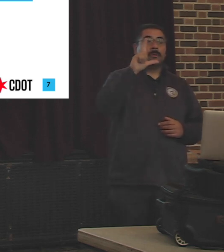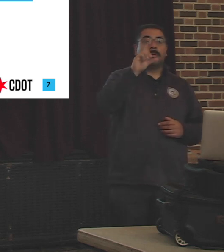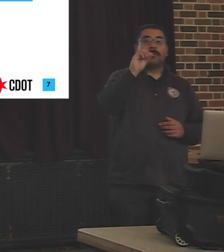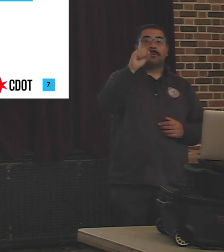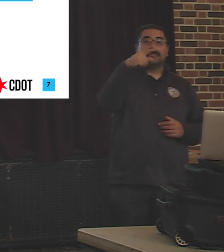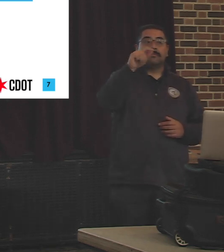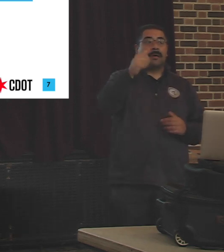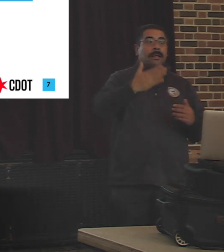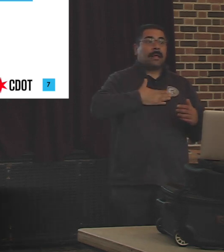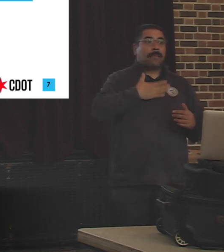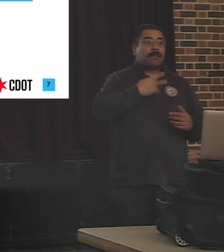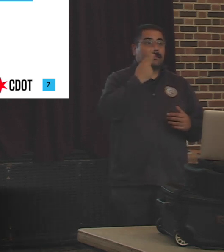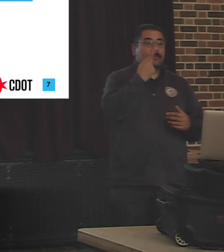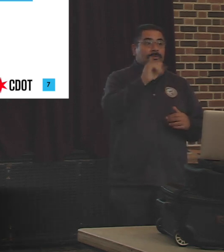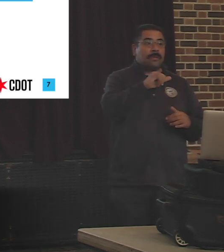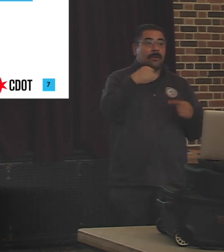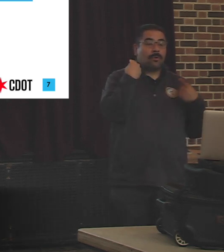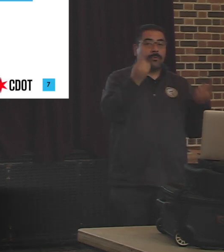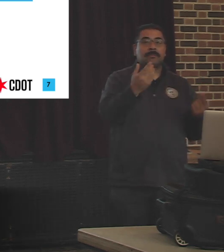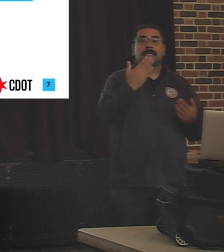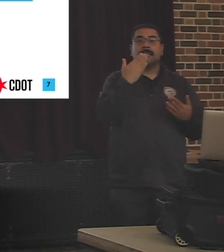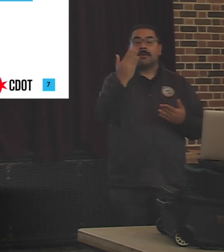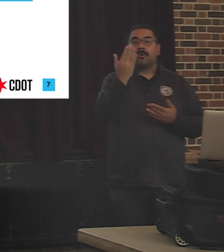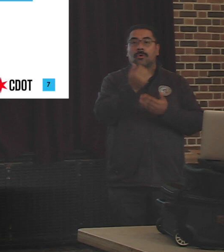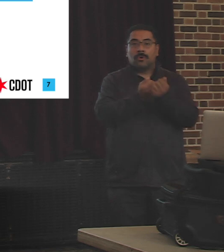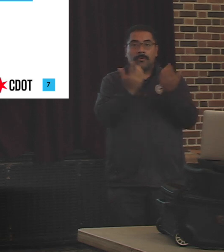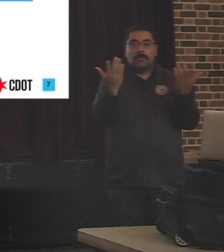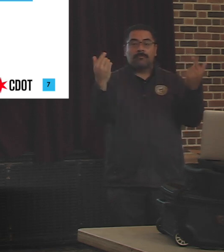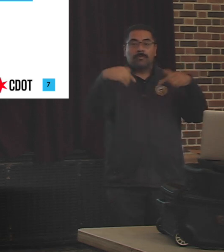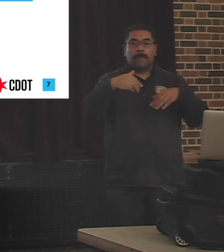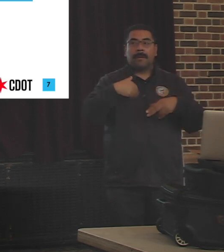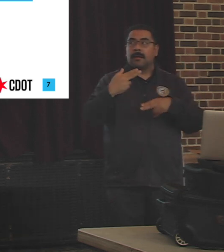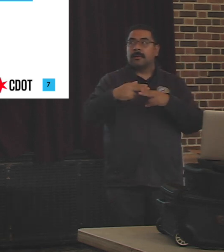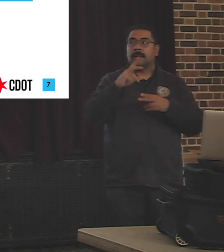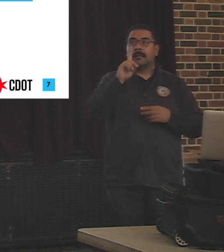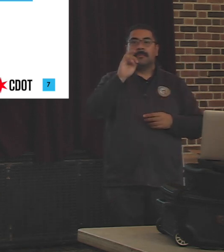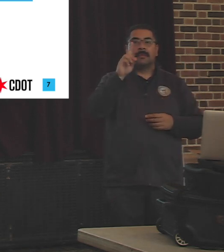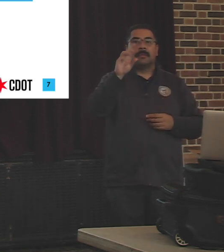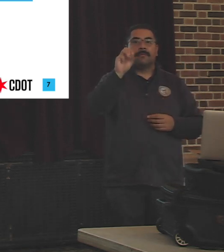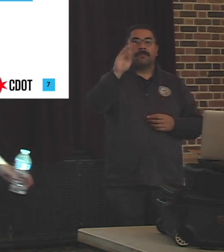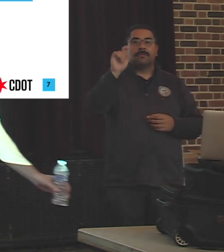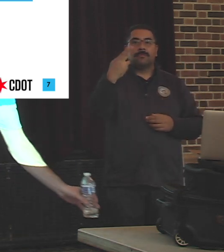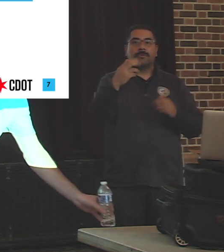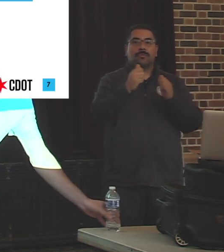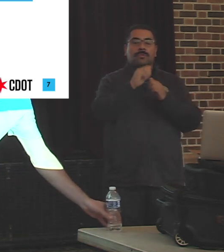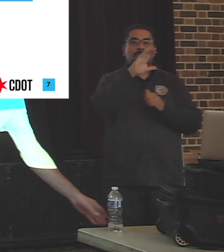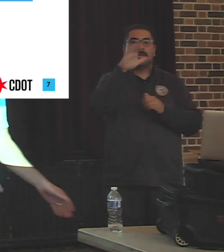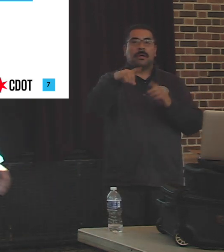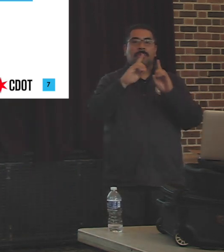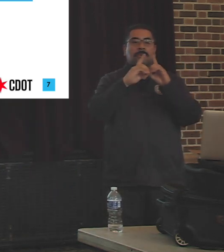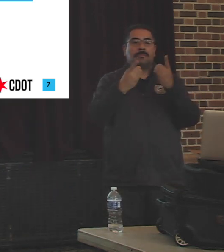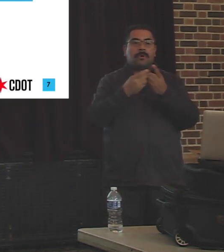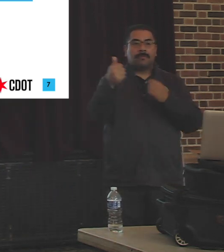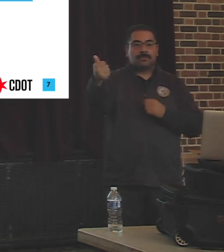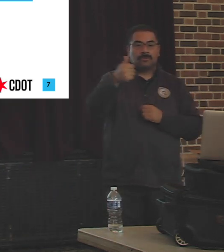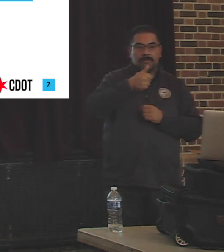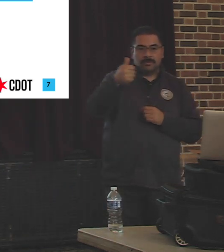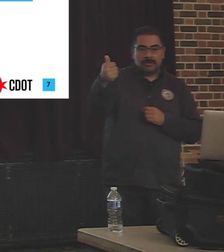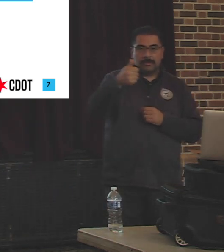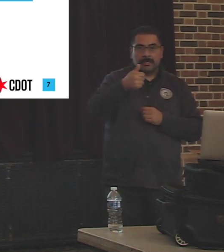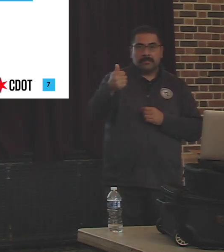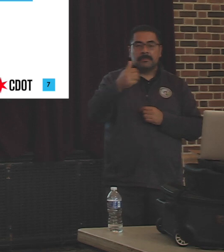you as always. Thank you everybody for coming out. My name's David Smith with the Chicago Department of Transportation.